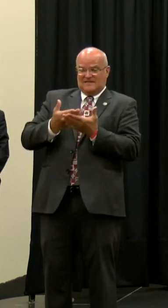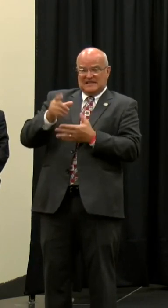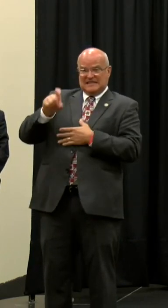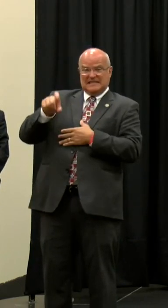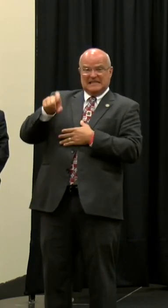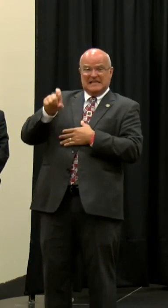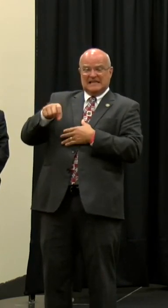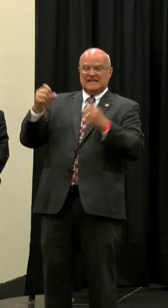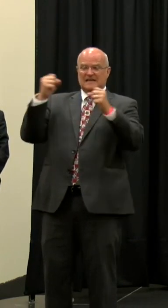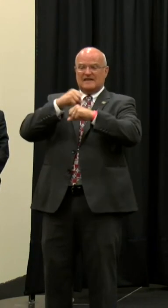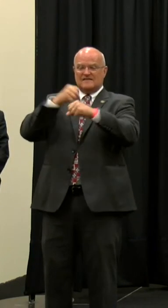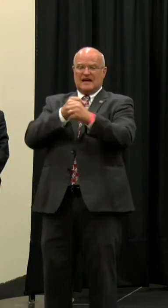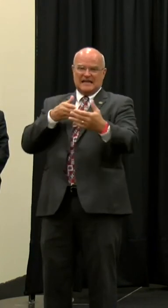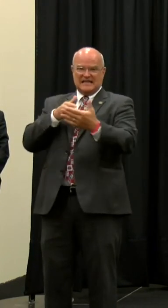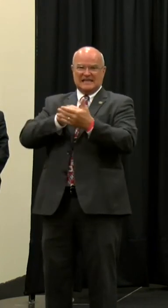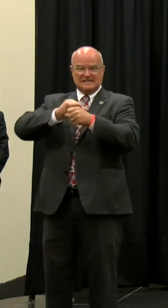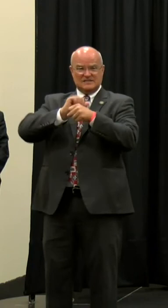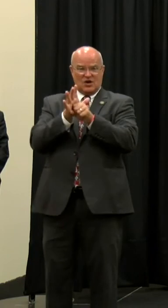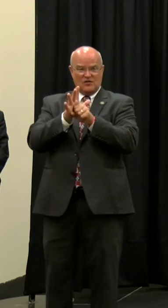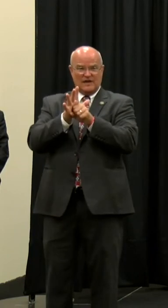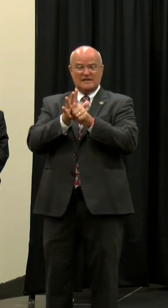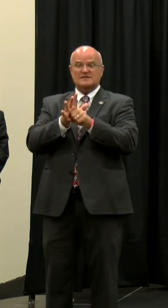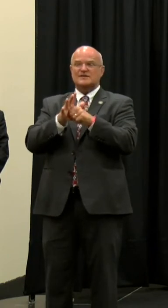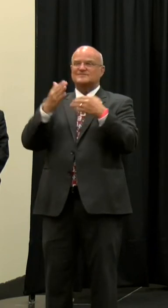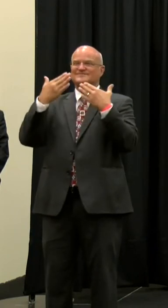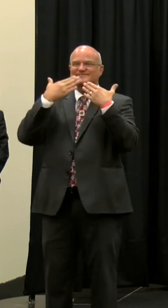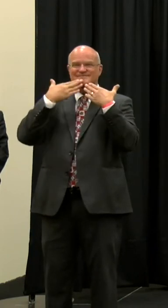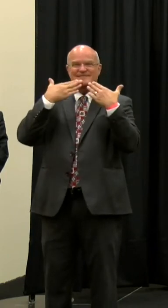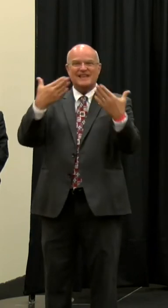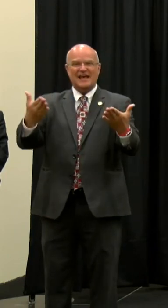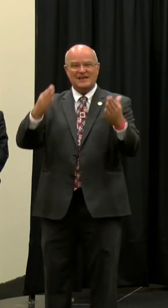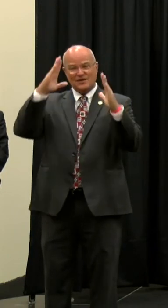needed to fight this COVID. With that,